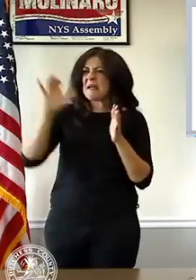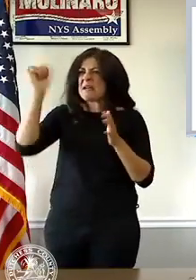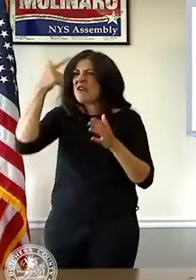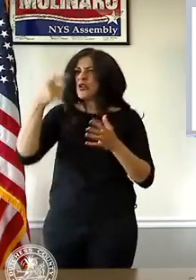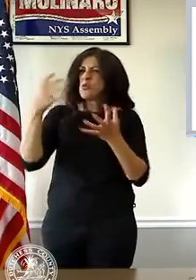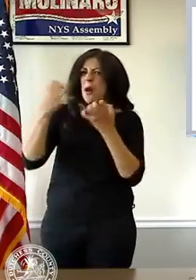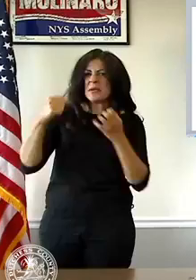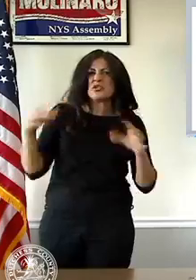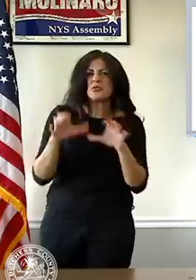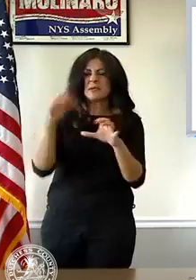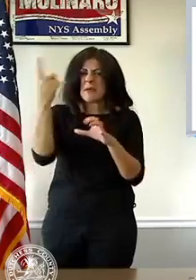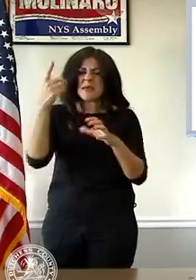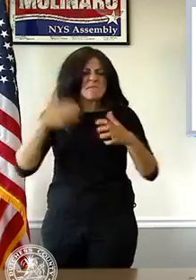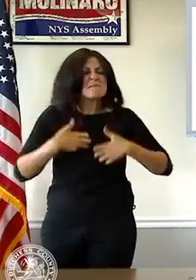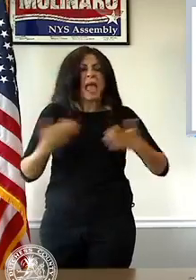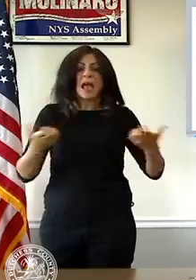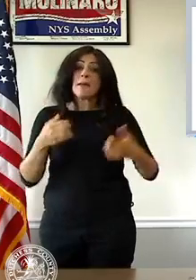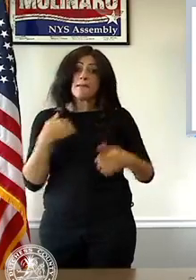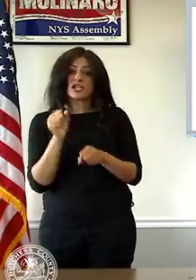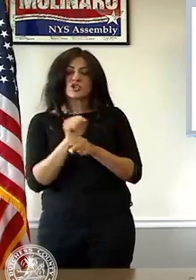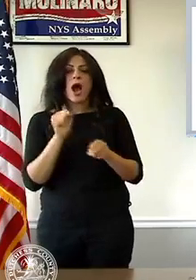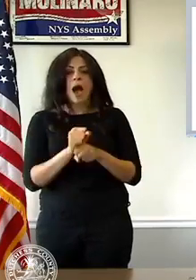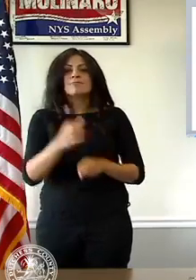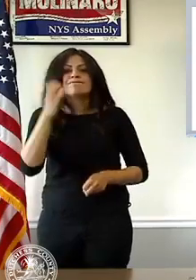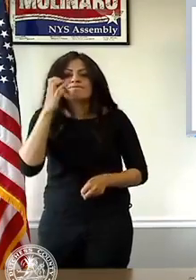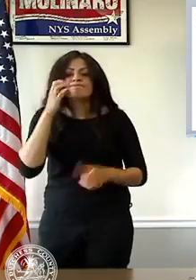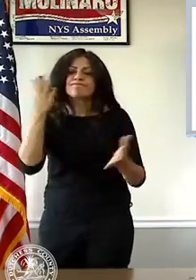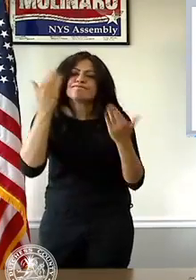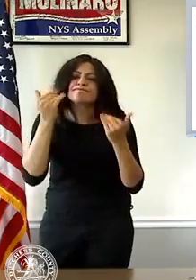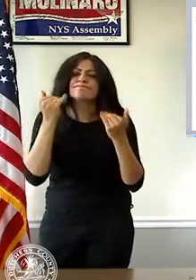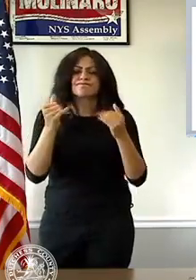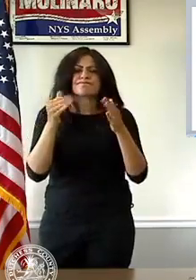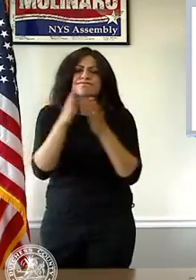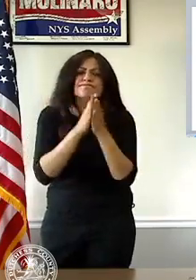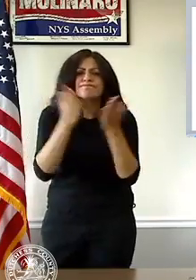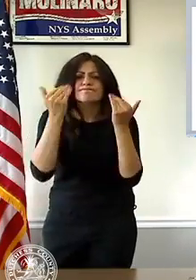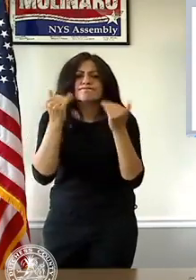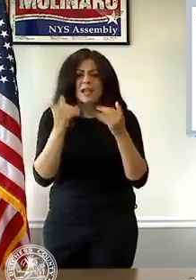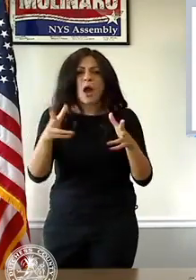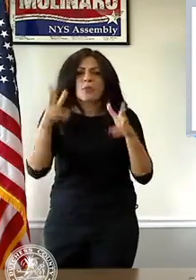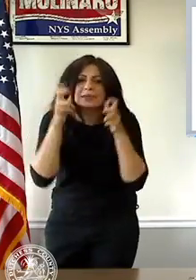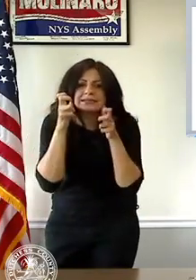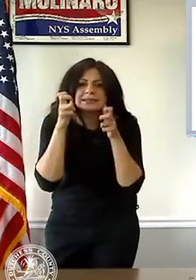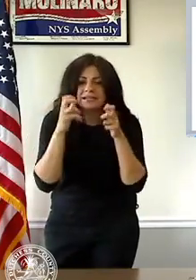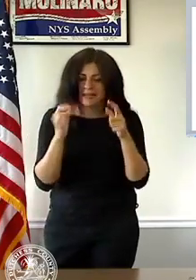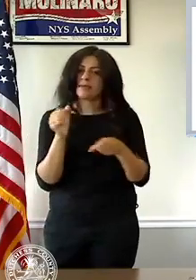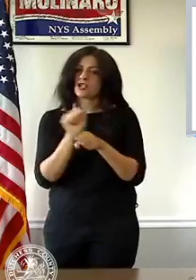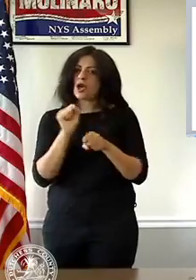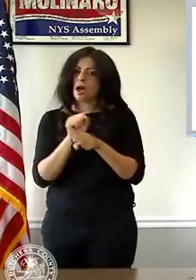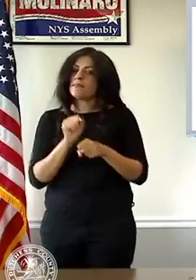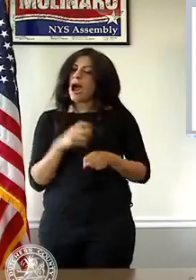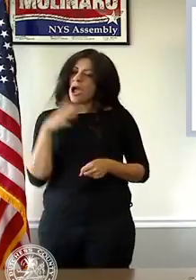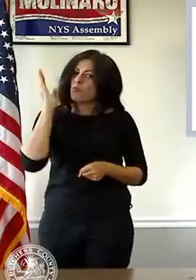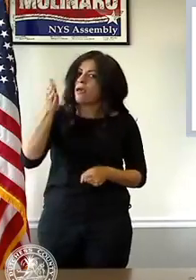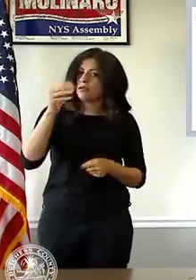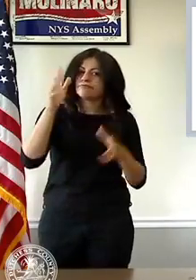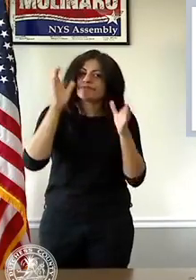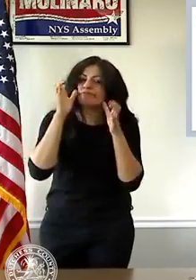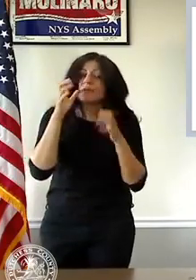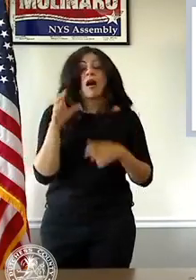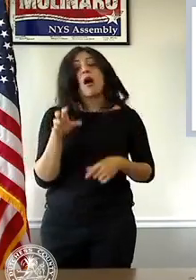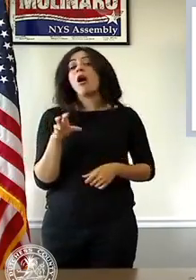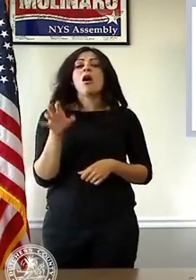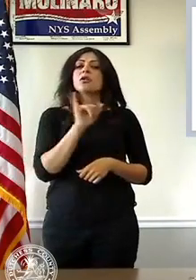me to do something, it's my job to listen to you. I absolutely believe it. I absolutely believe it. I will absolutely listen to you. At the same time, I